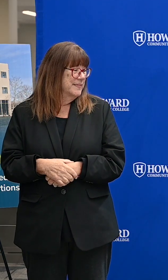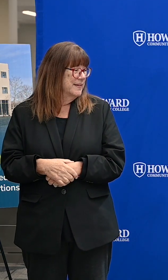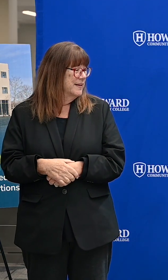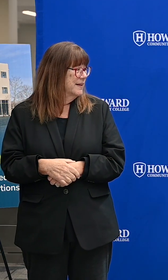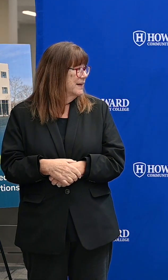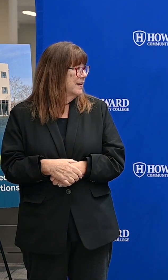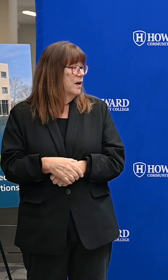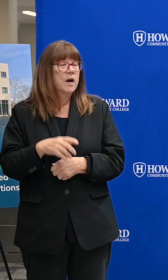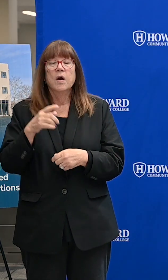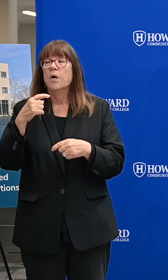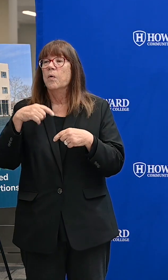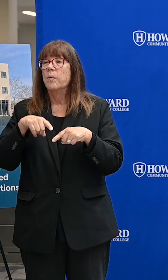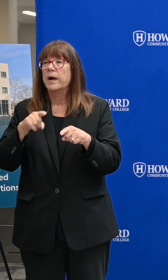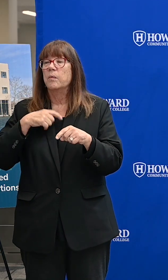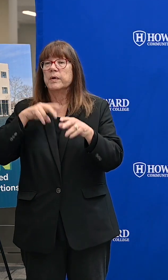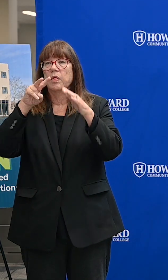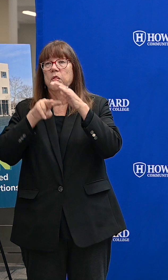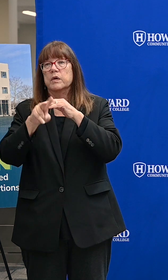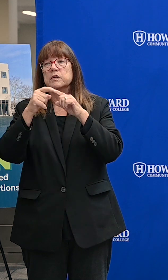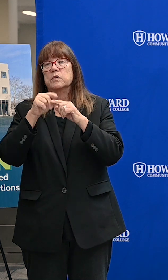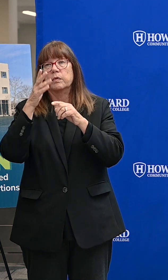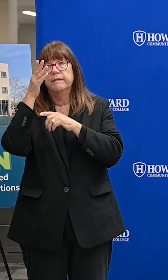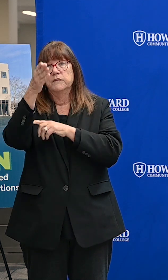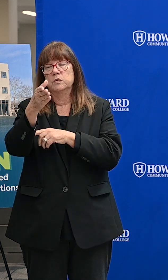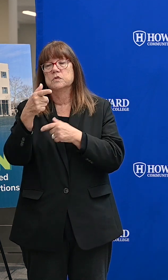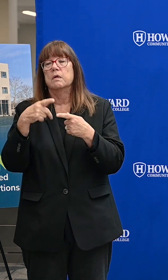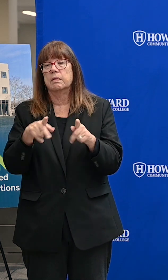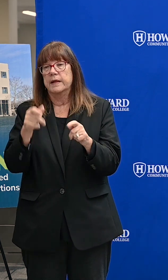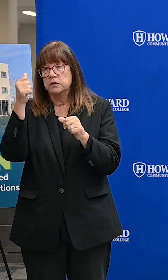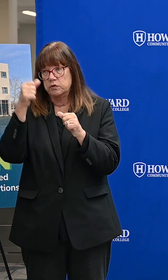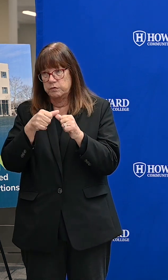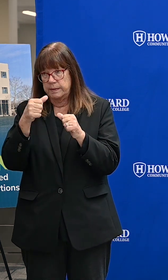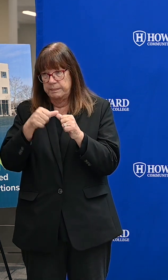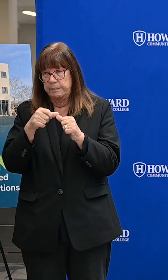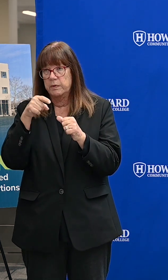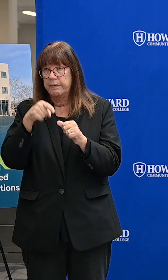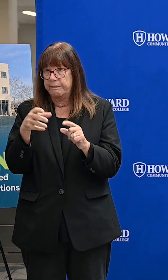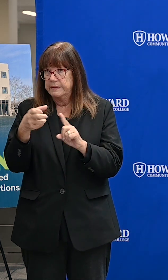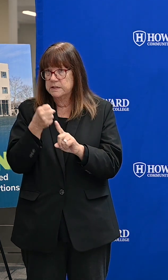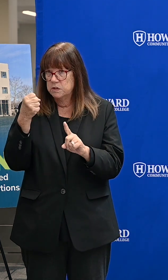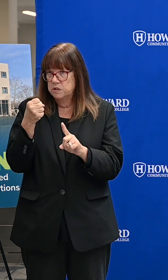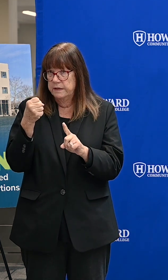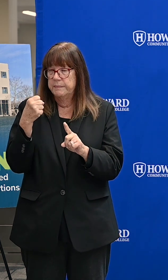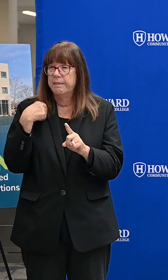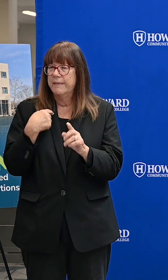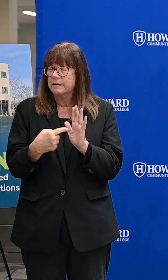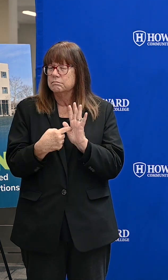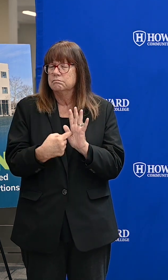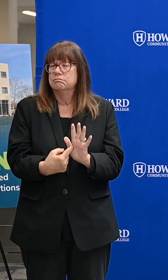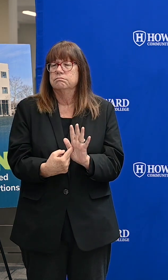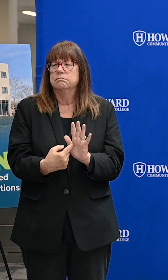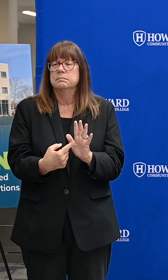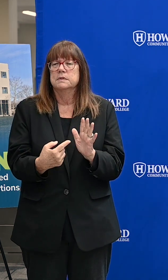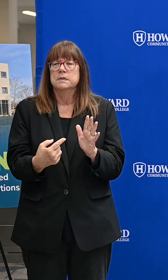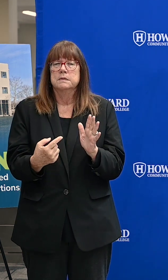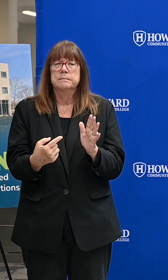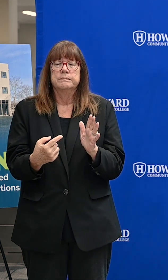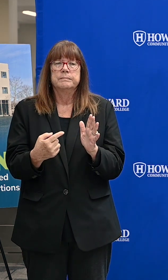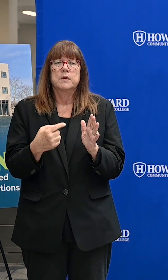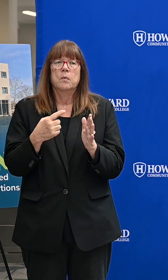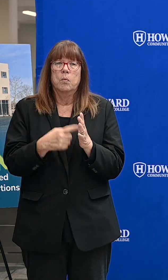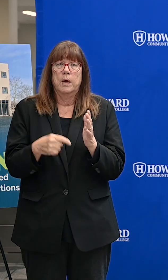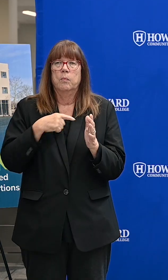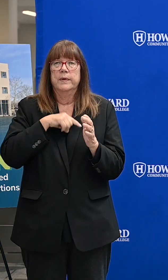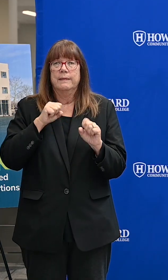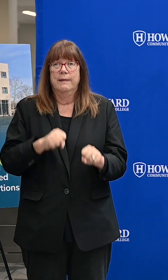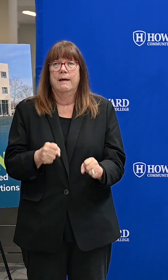As we look forward to the future, let us remember that this achievement is a testament of what we